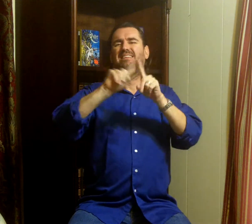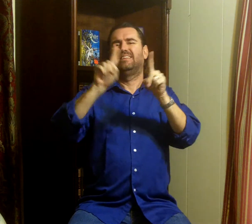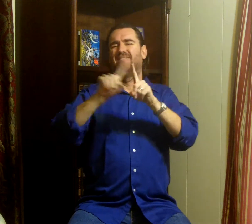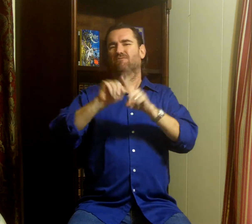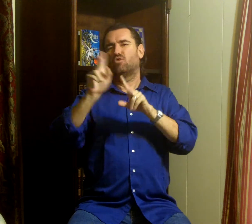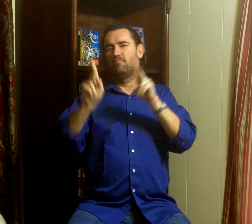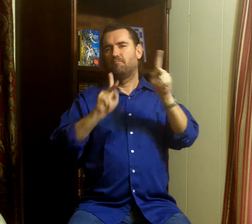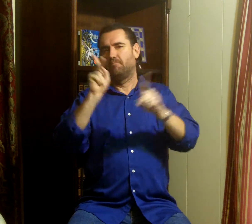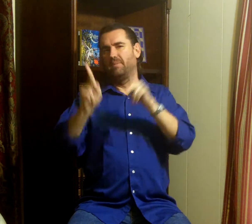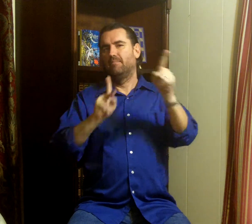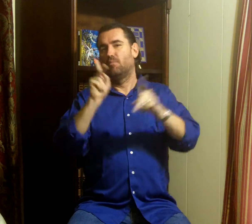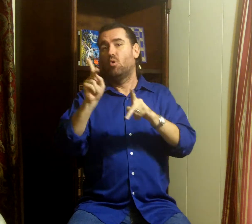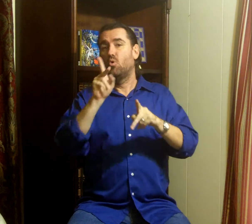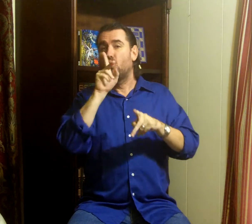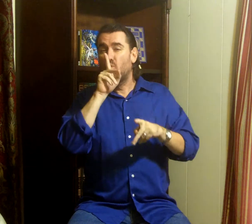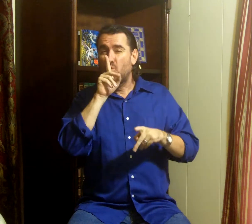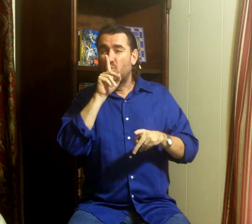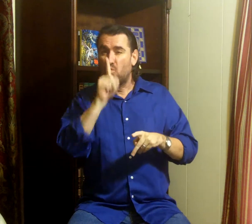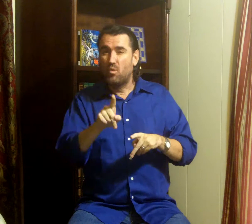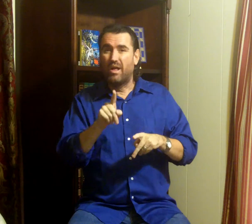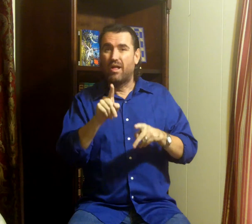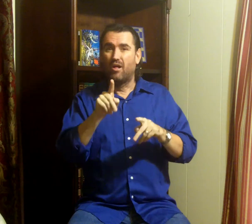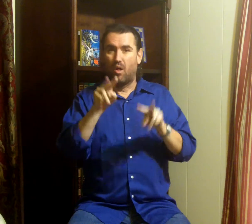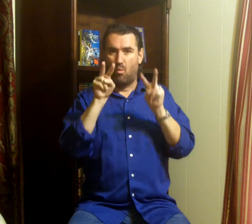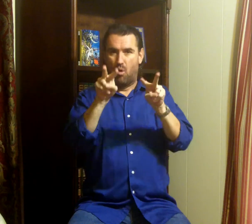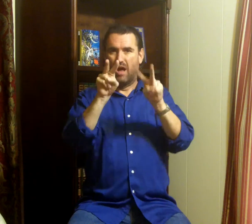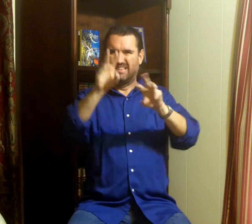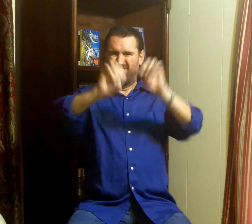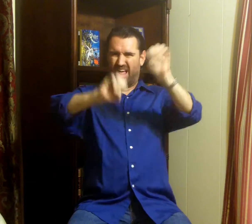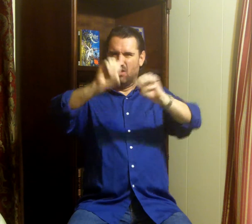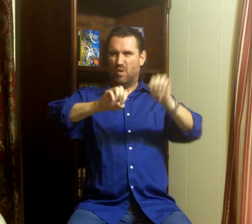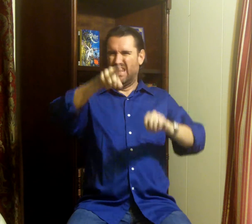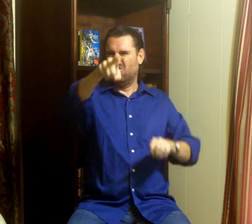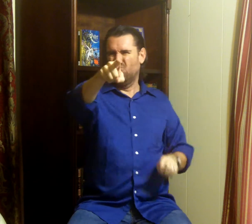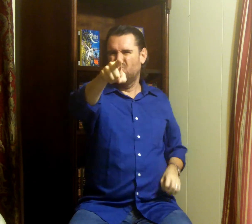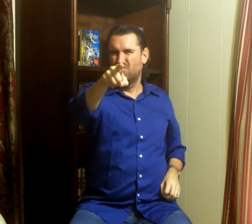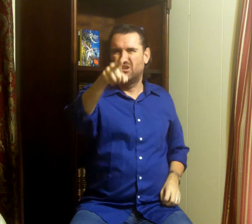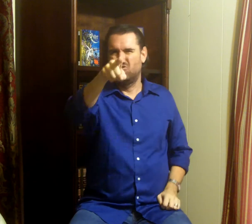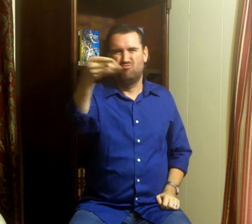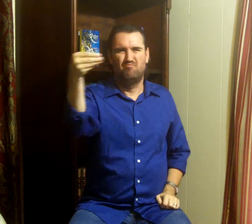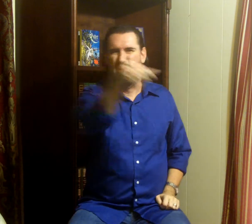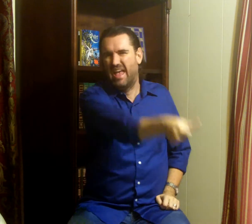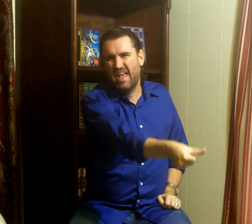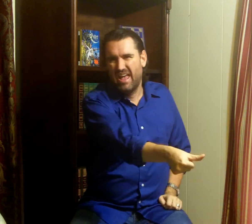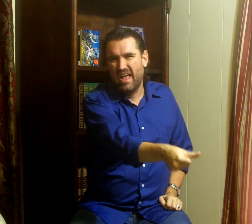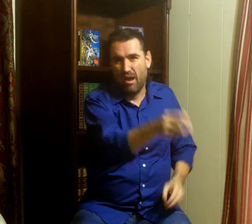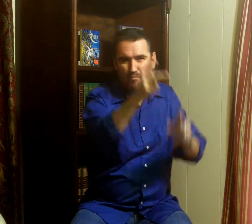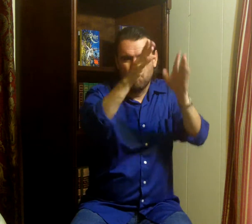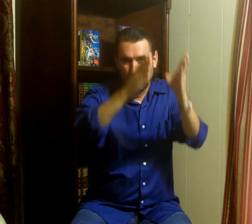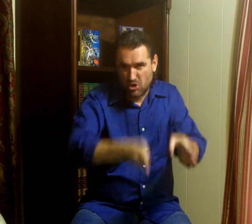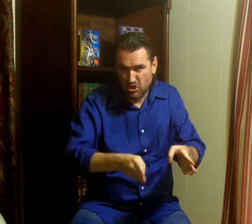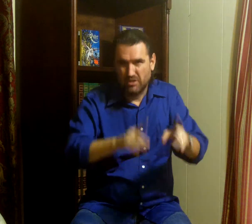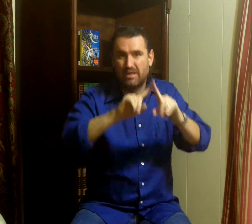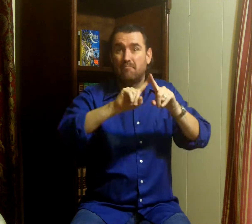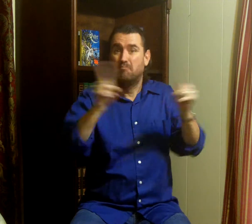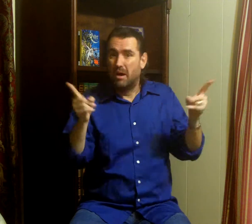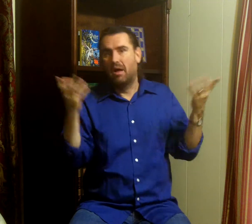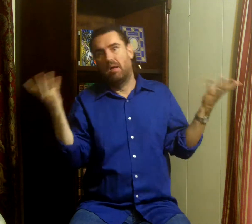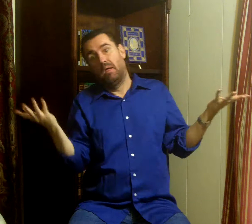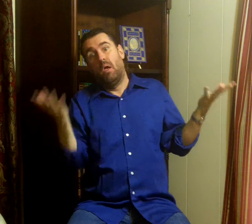fee. But I always suggest, well, why not just go take one of the certification tests? You'll get